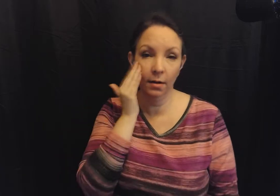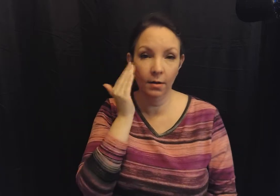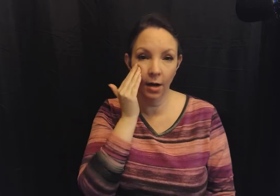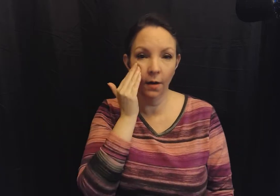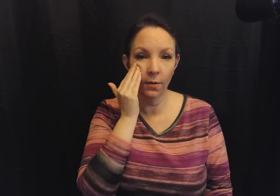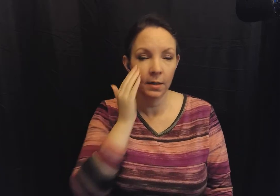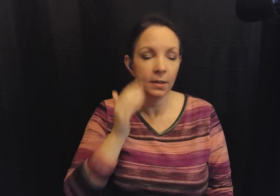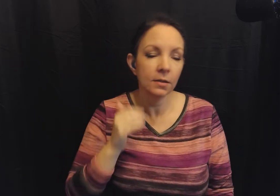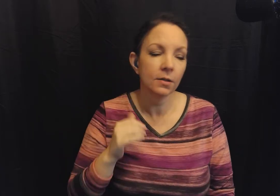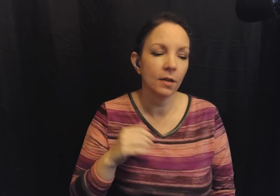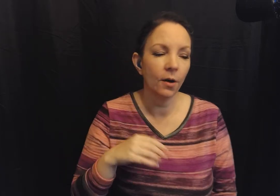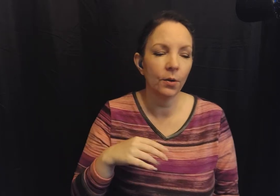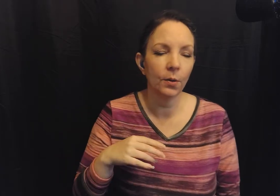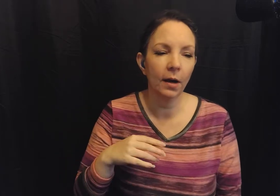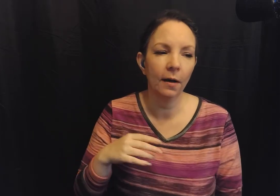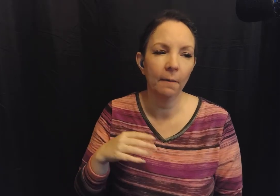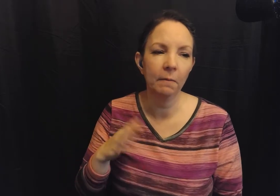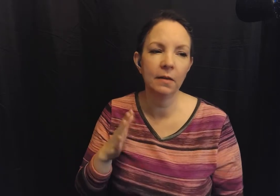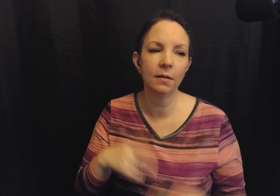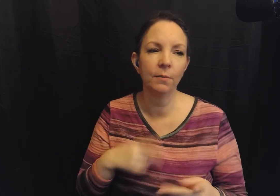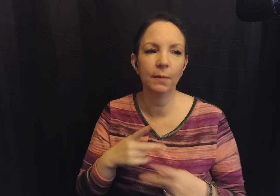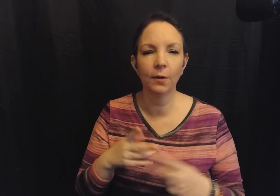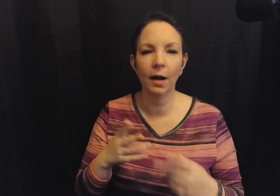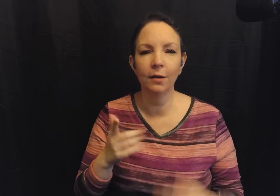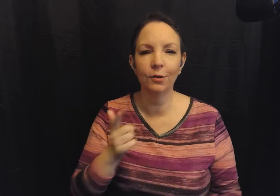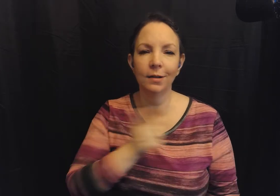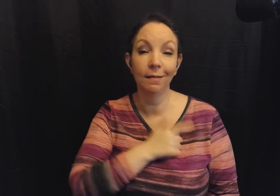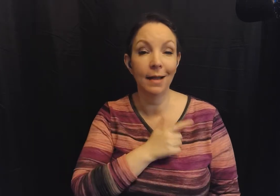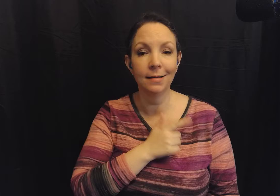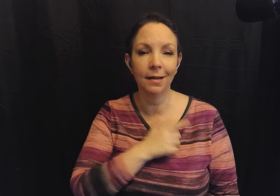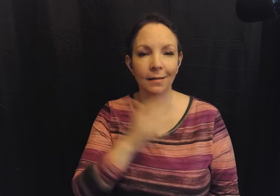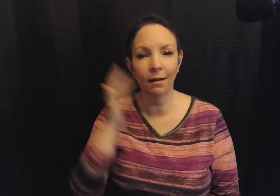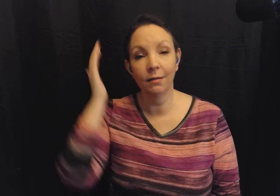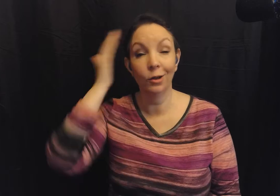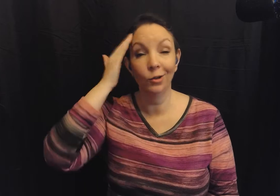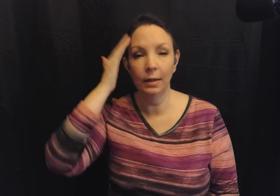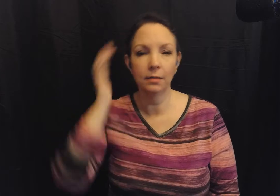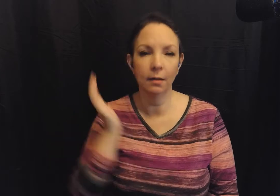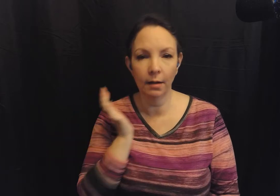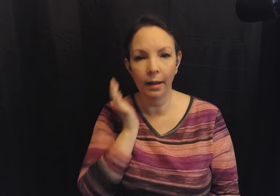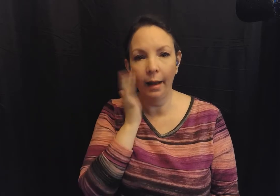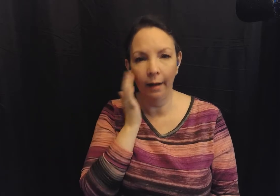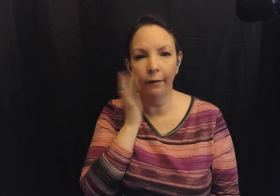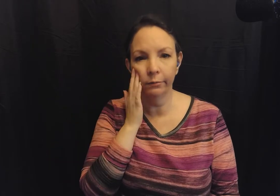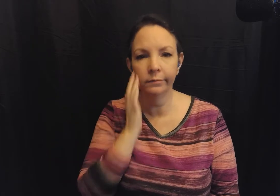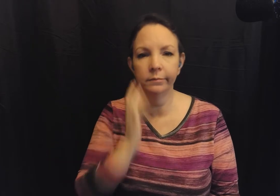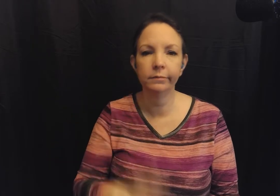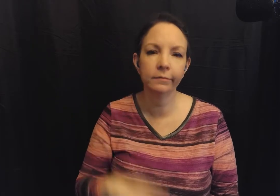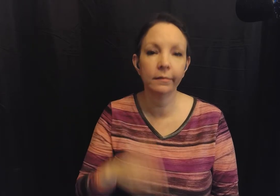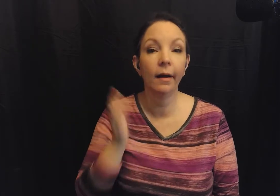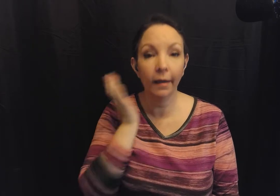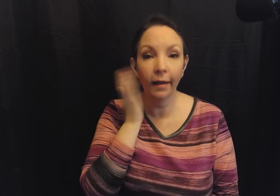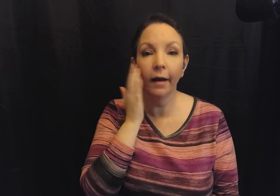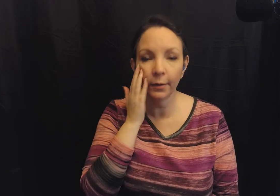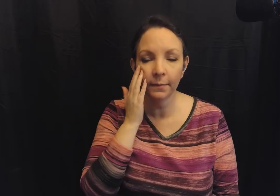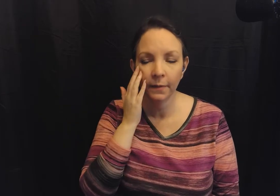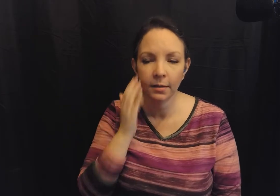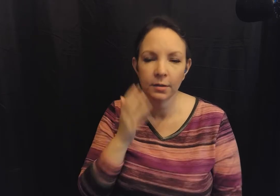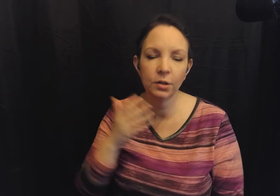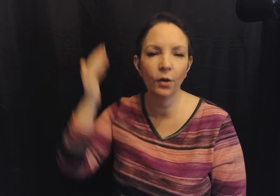no. So and some people kind of do the lazy, they go do this, they go, yeah, I know. Yeah, I know. So it could be